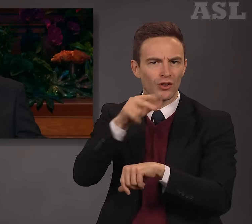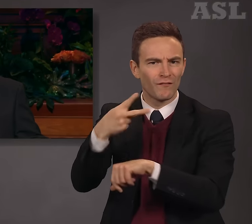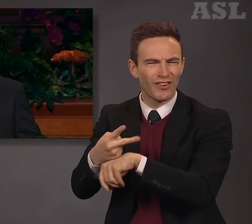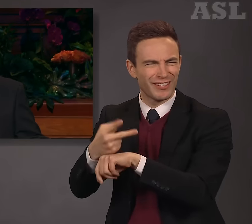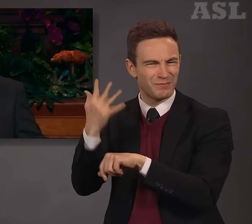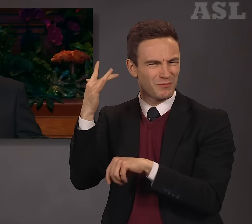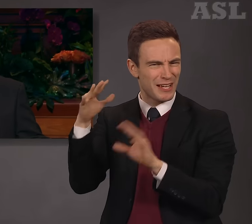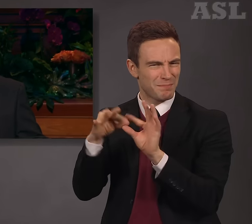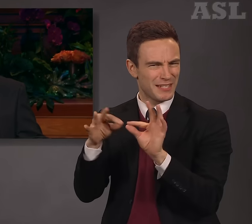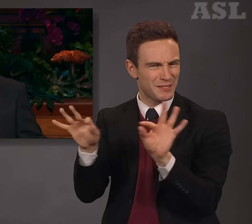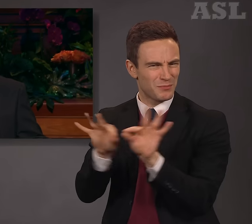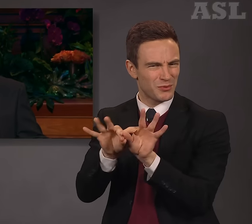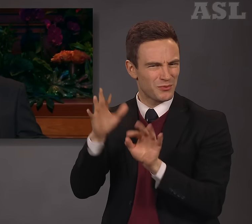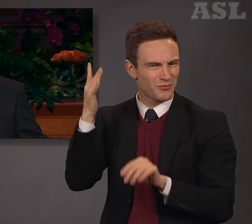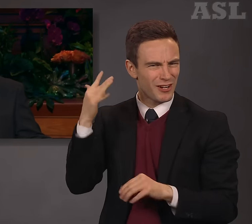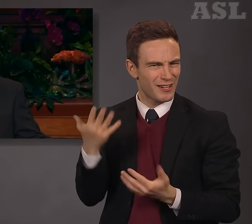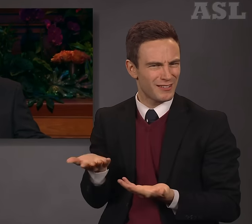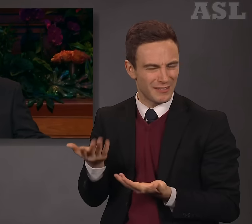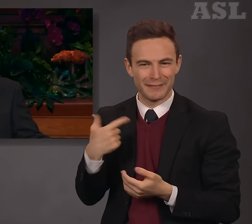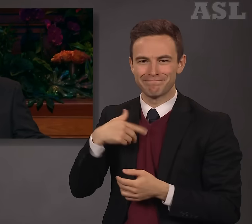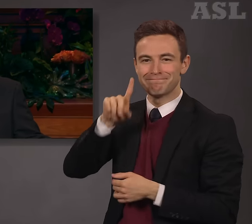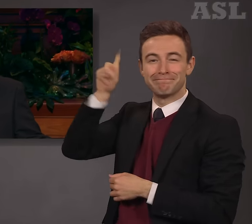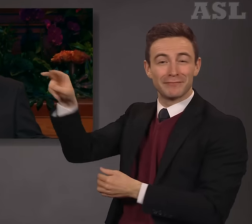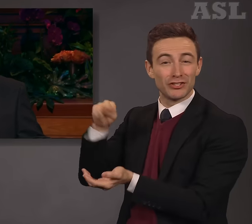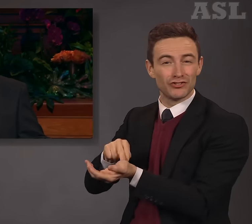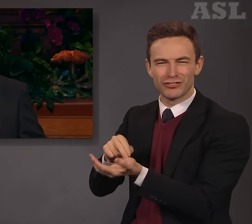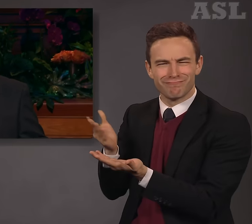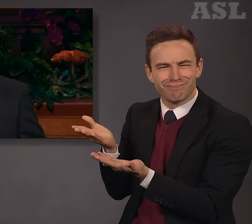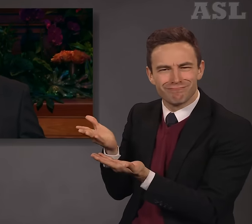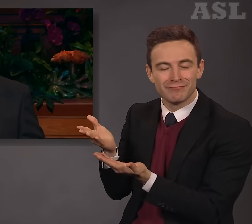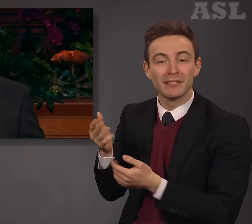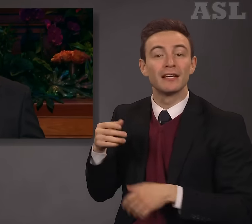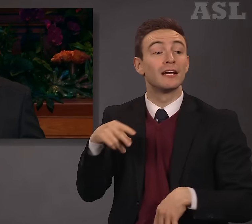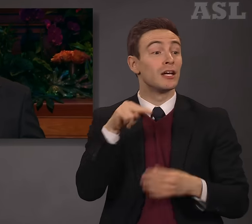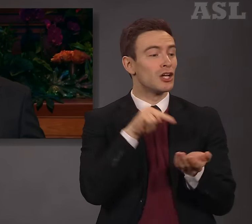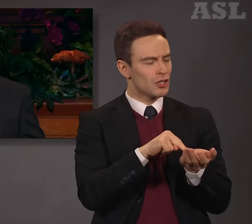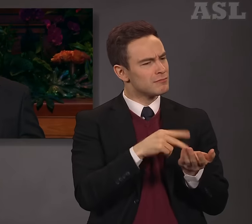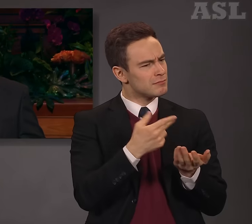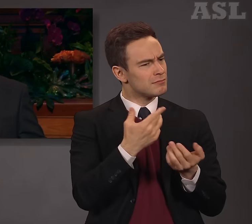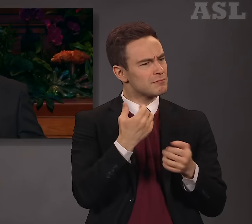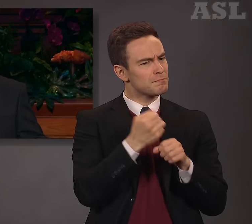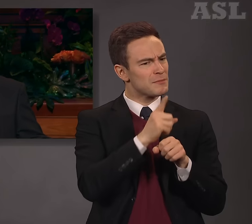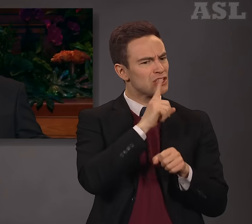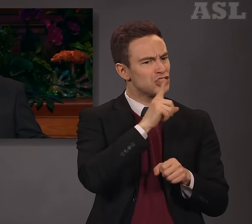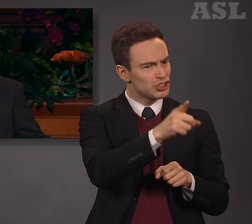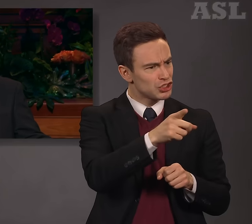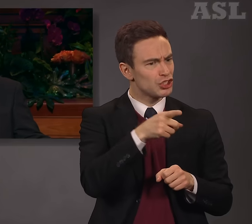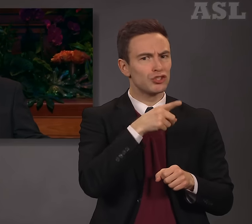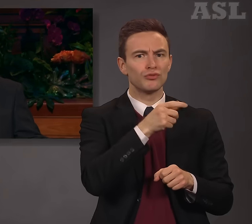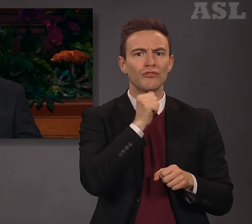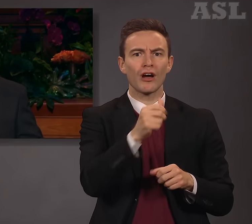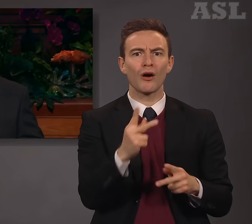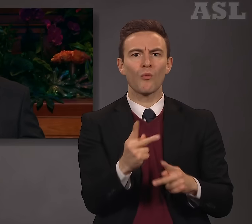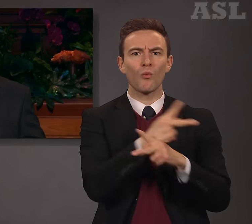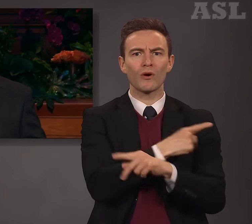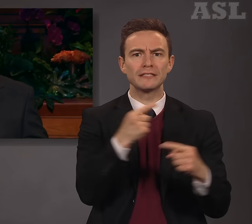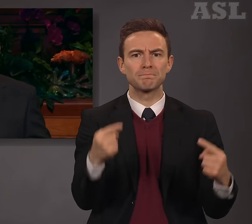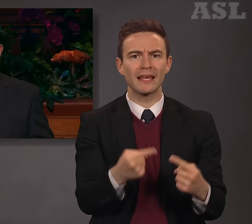important? When I asked the nurse about it, she said, "It is to prevent a blowout that might increase the pain you already